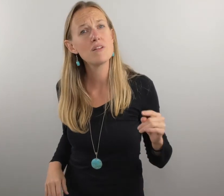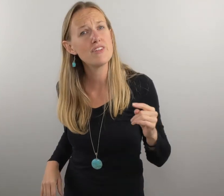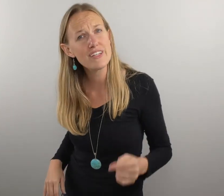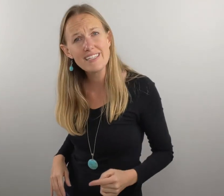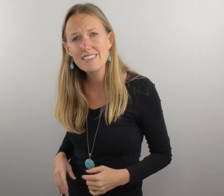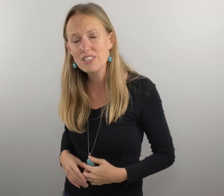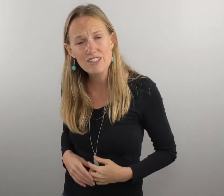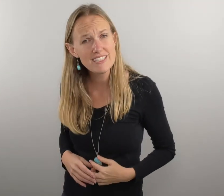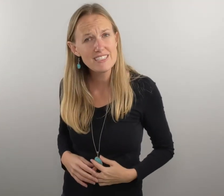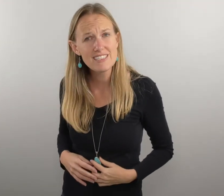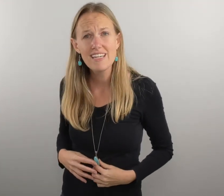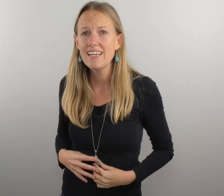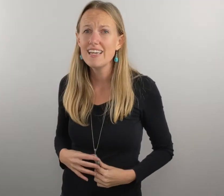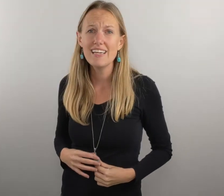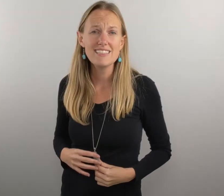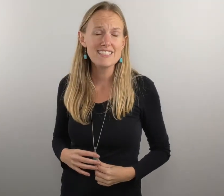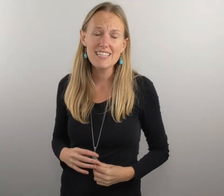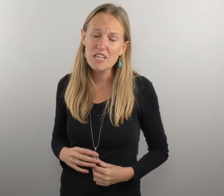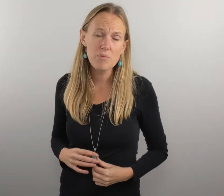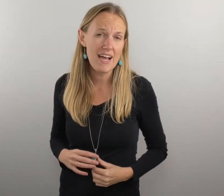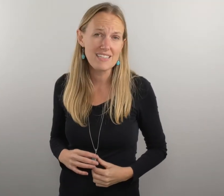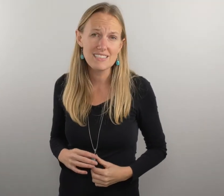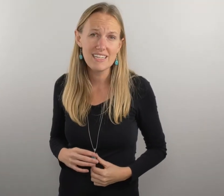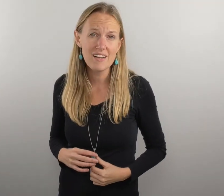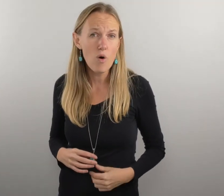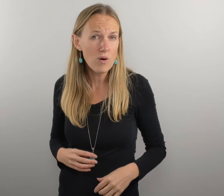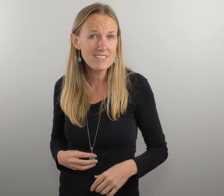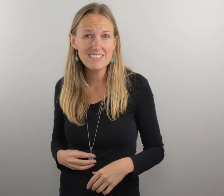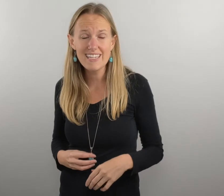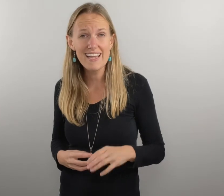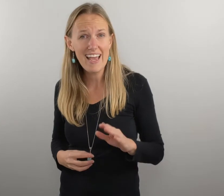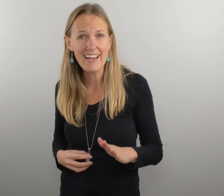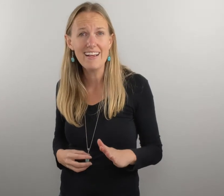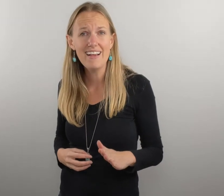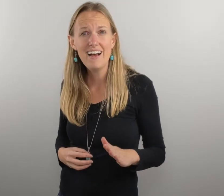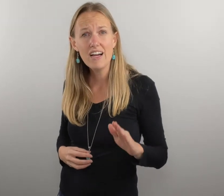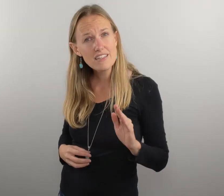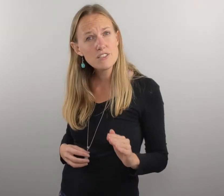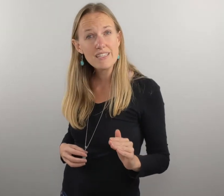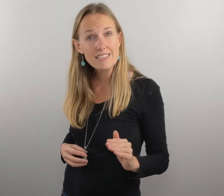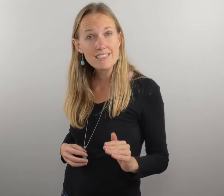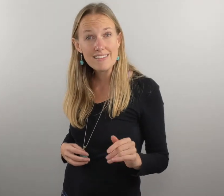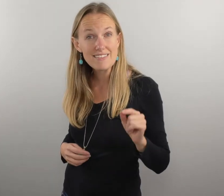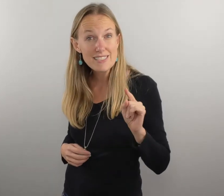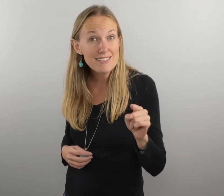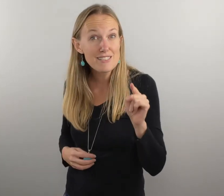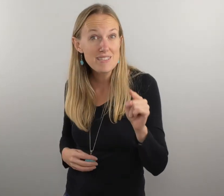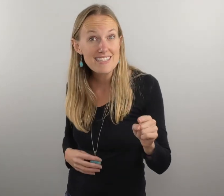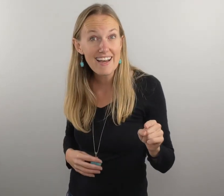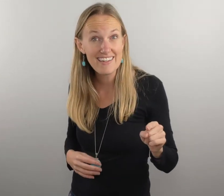if you're getting discouraged, just keep practicing, or just say, hey, I'm gonna do it next year because I'm still gonna be signing